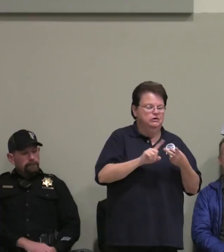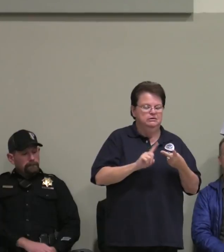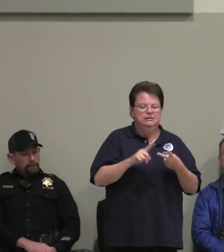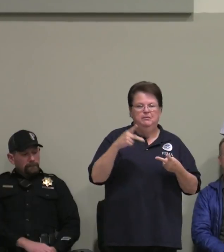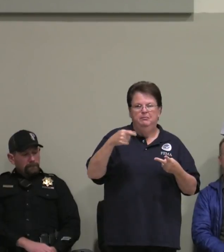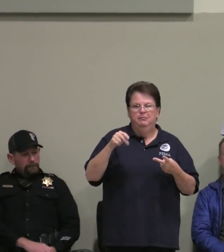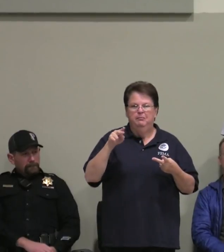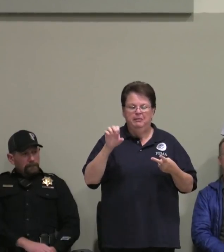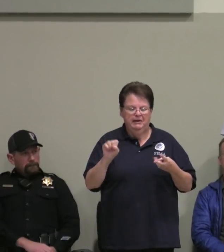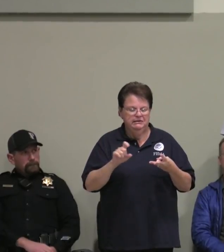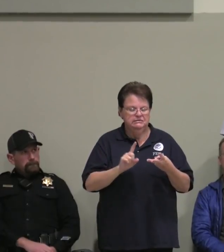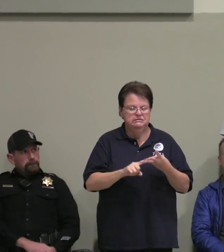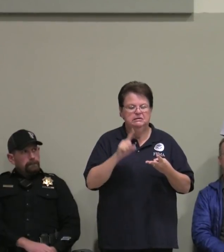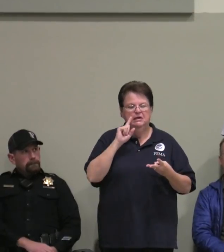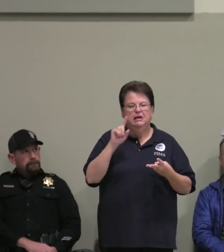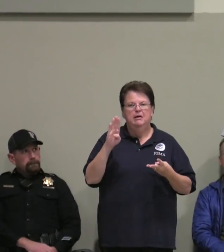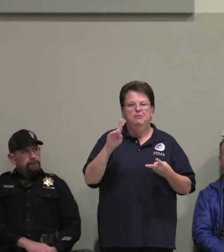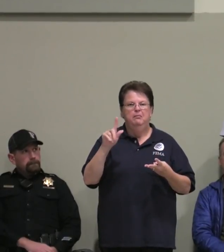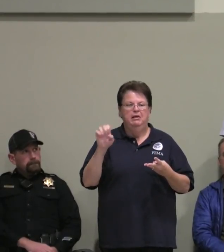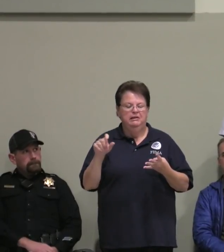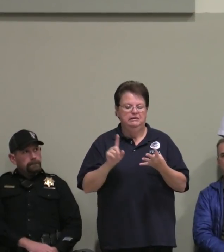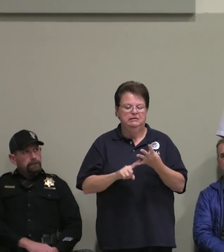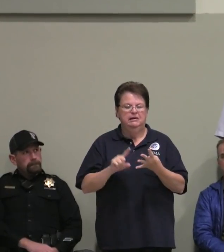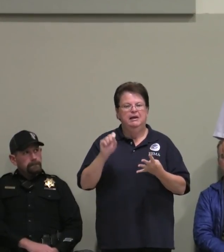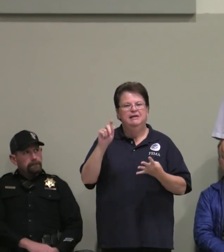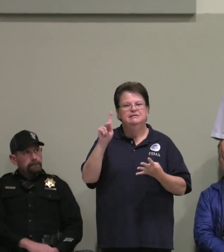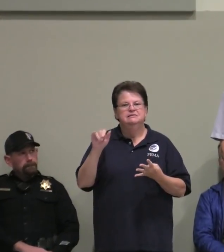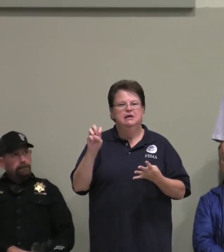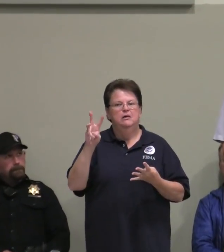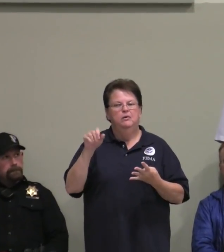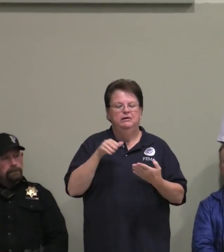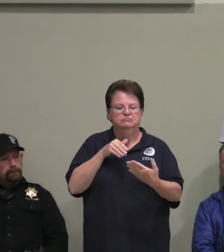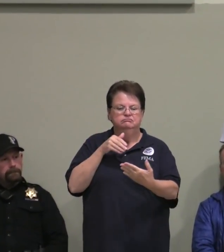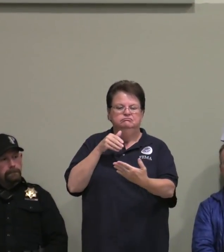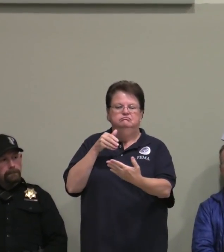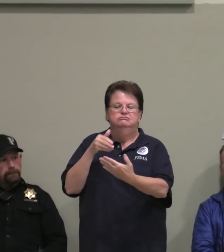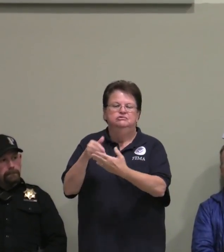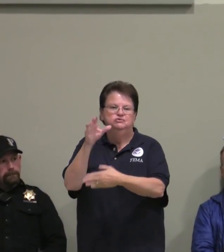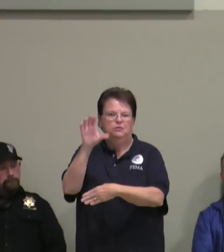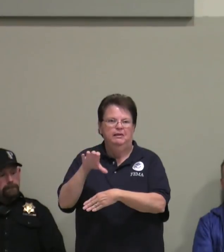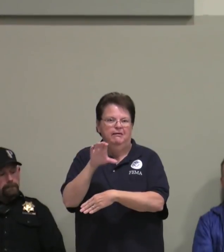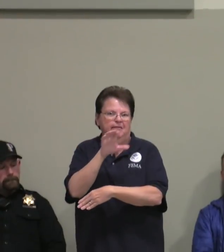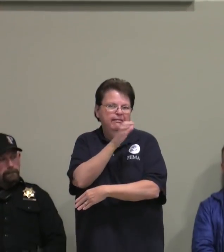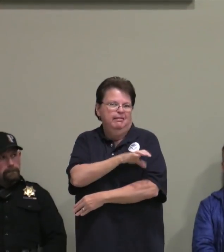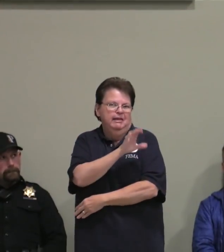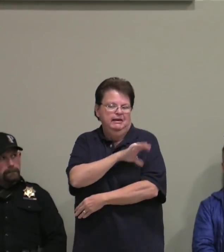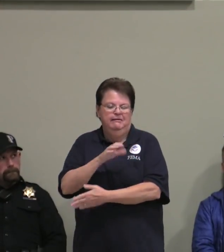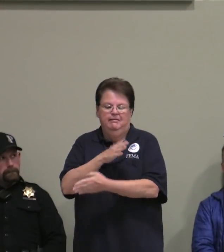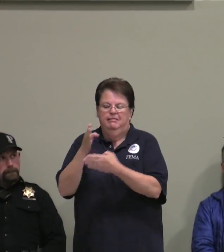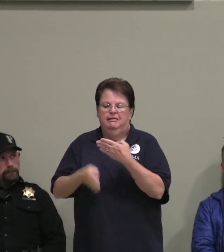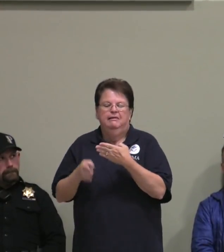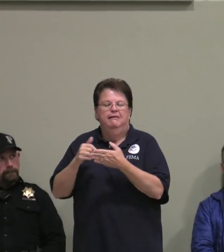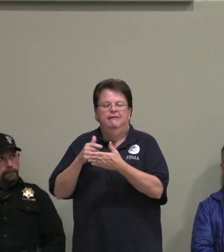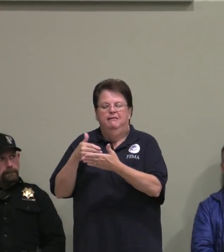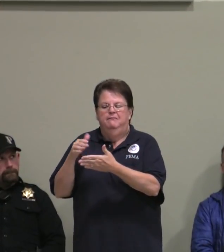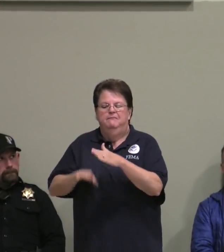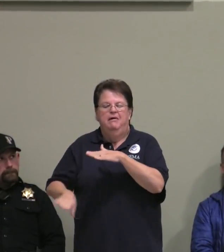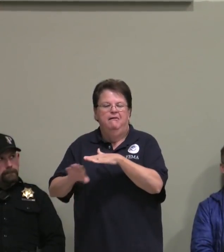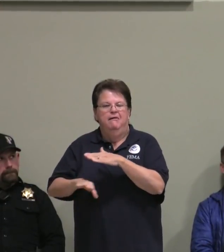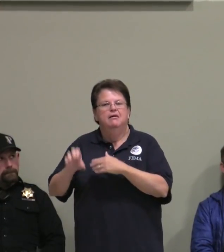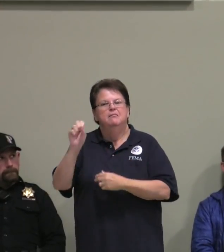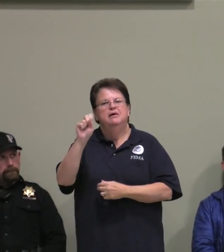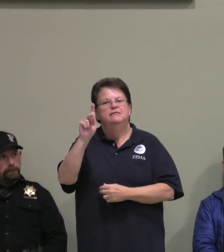Pence across from Billy and water down Skyway to the clinic at the bottom of Skyway. Our main